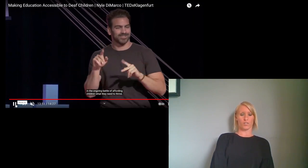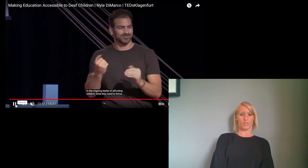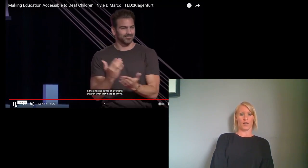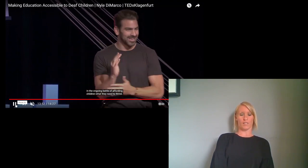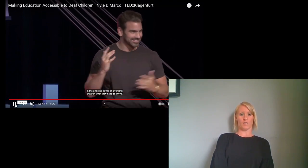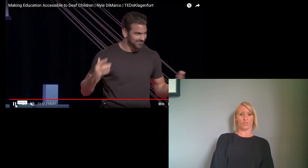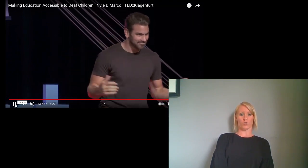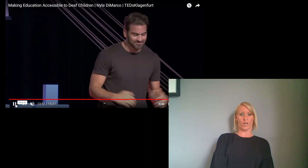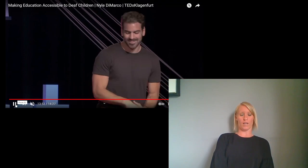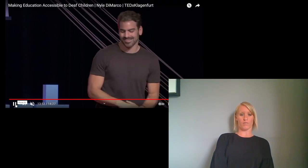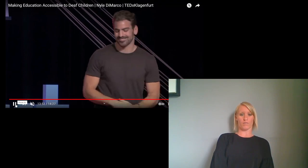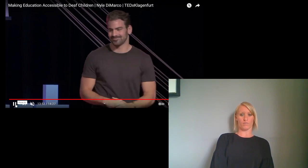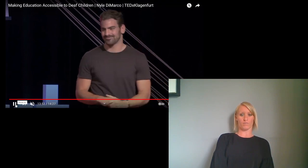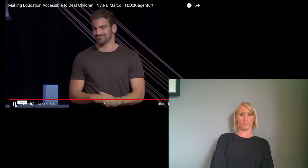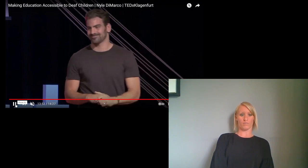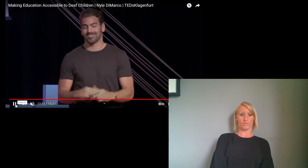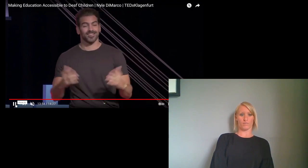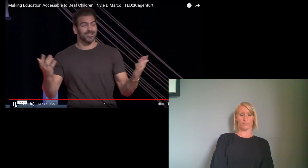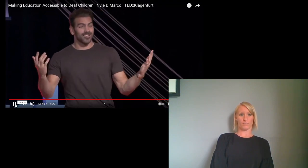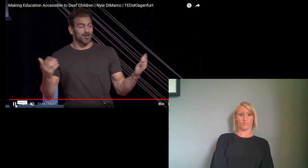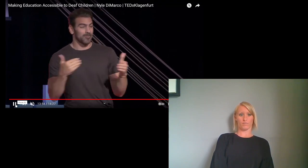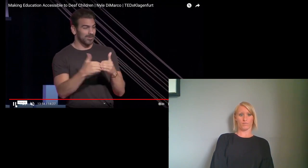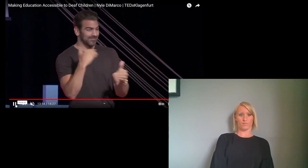Our children today need to strive.